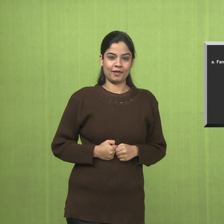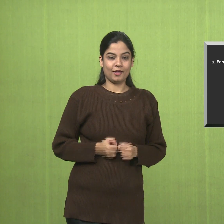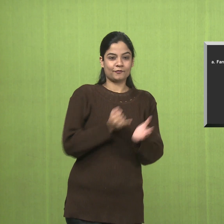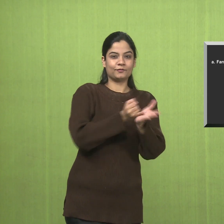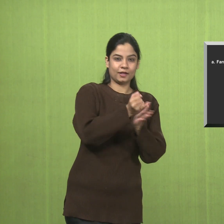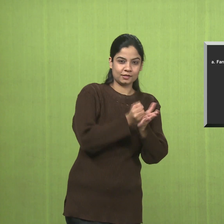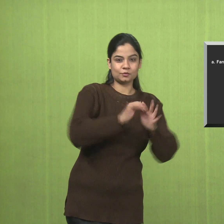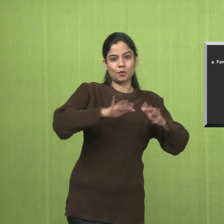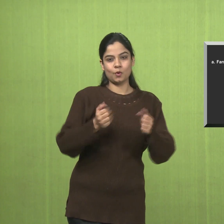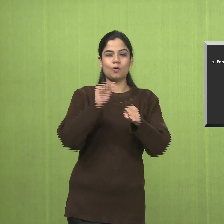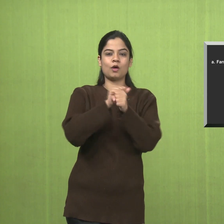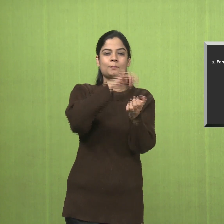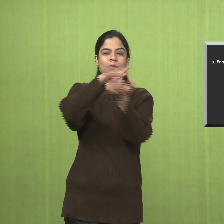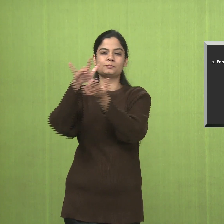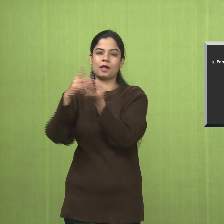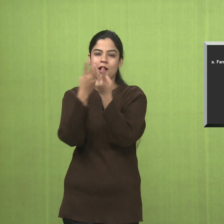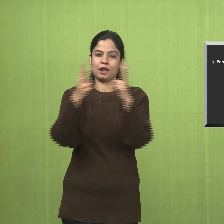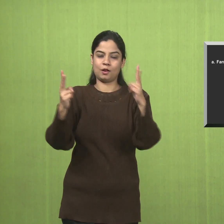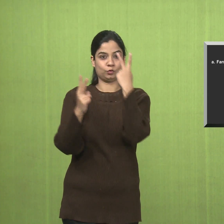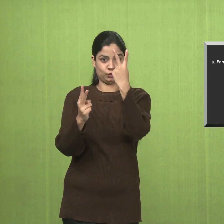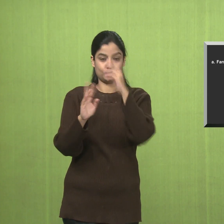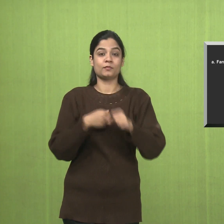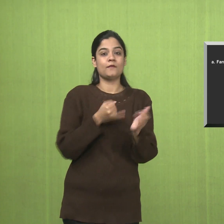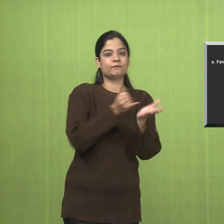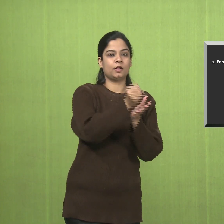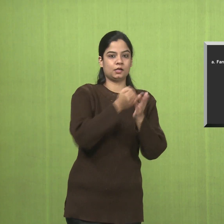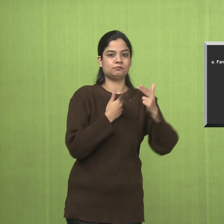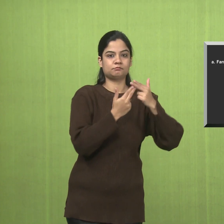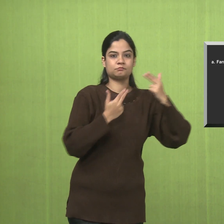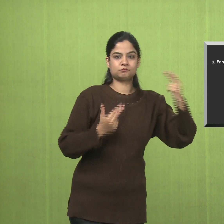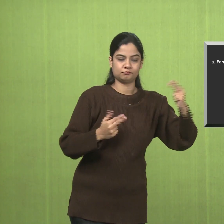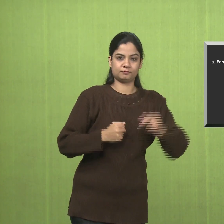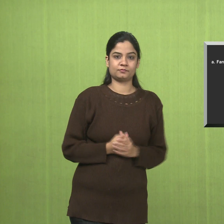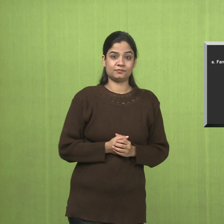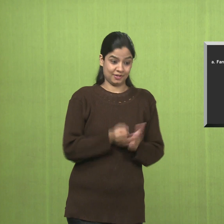discuss about farms or workplaces. Let's discuss about farms first.